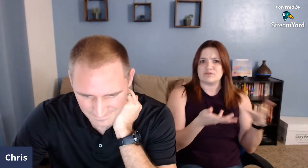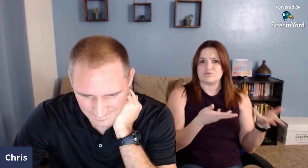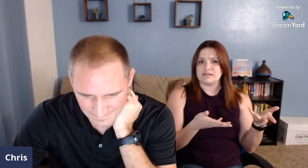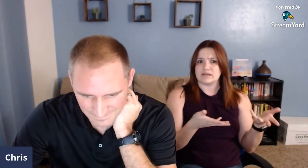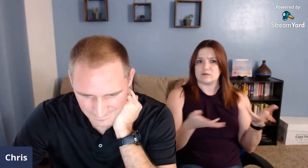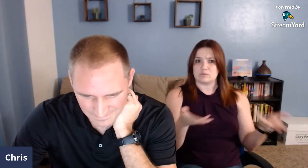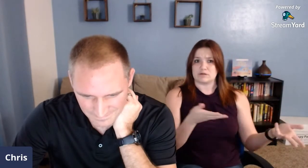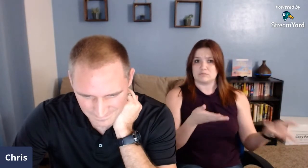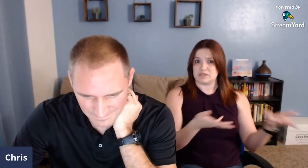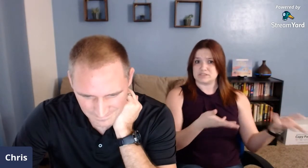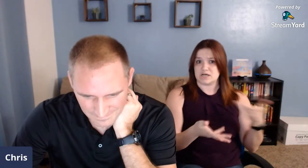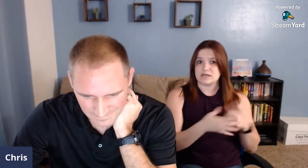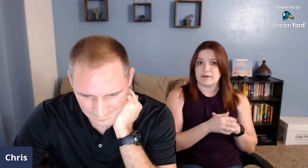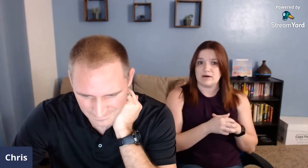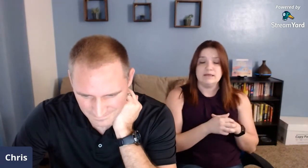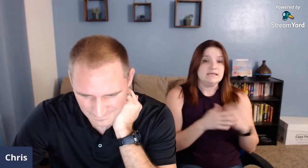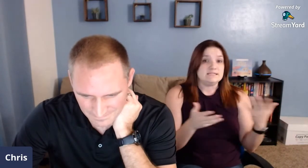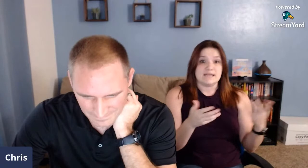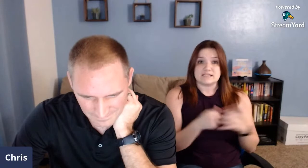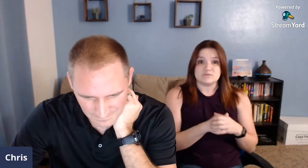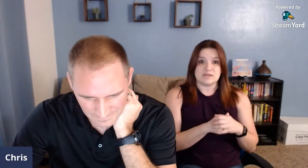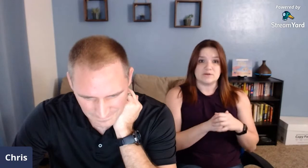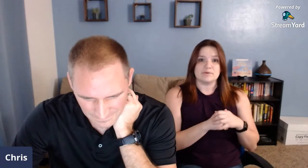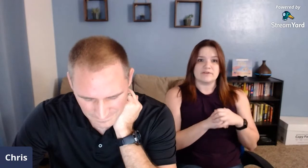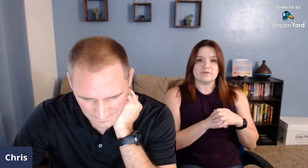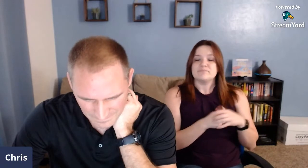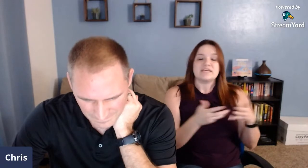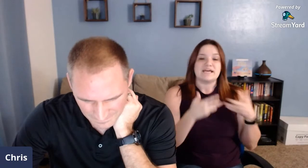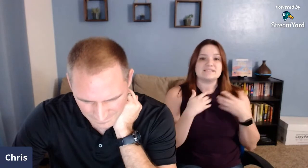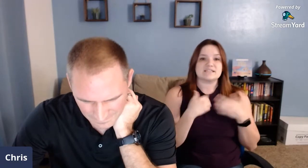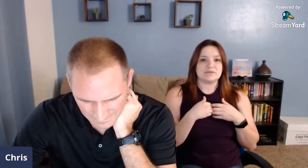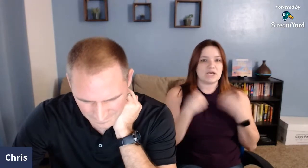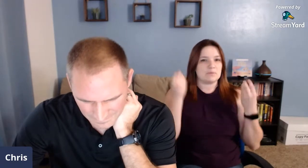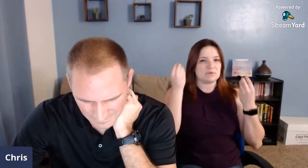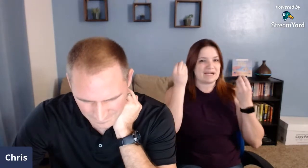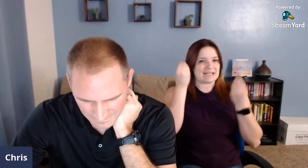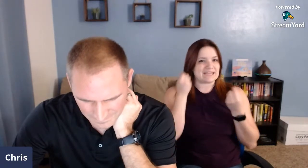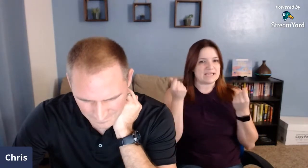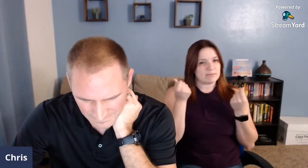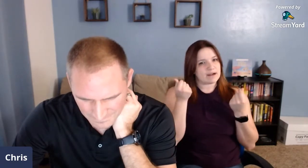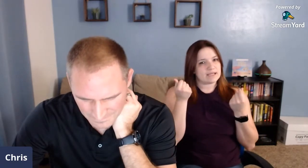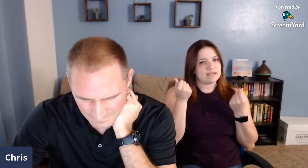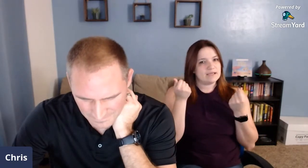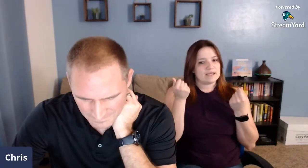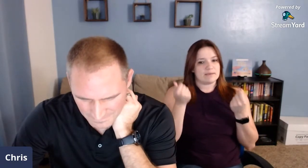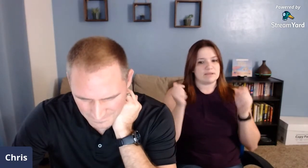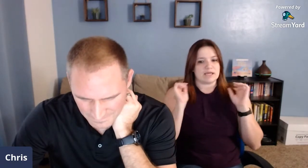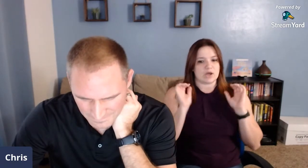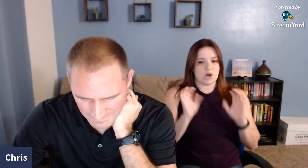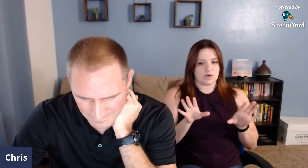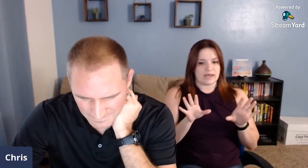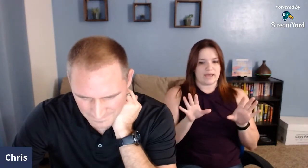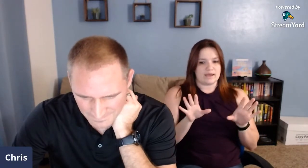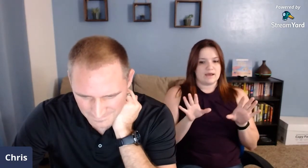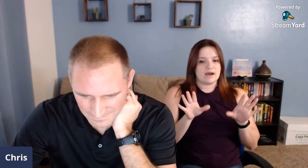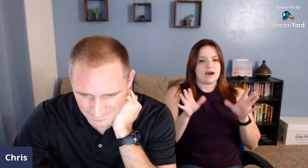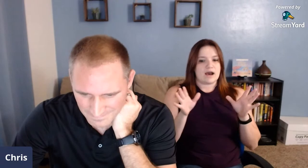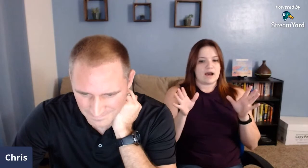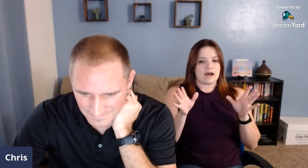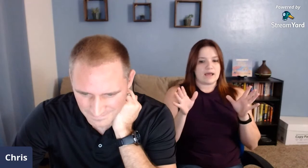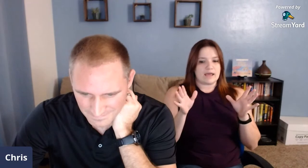give me a brief rundown of what you're going to talk about next week or whatever, that's going to really help you kind of think about it and be like,